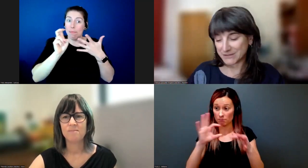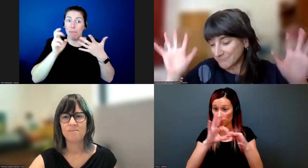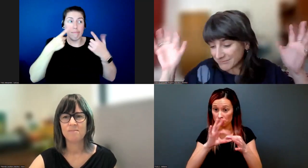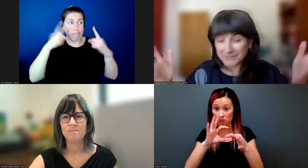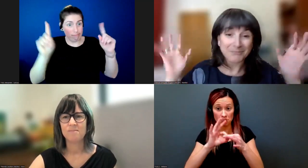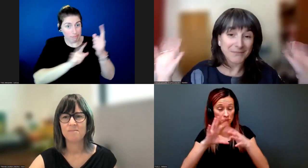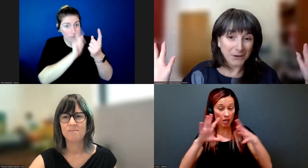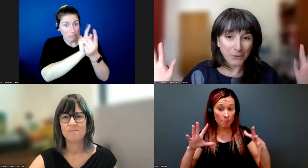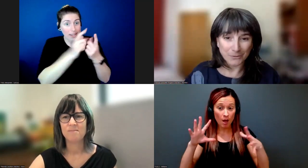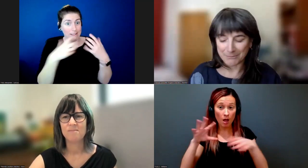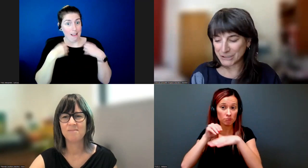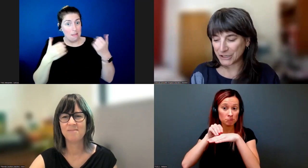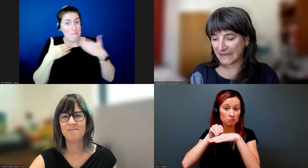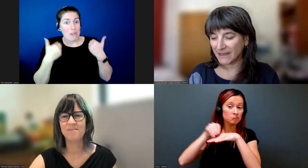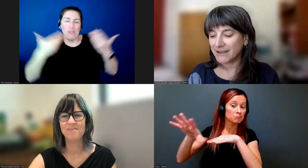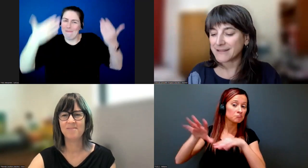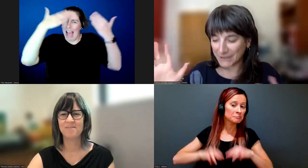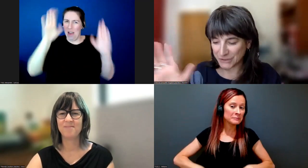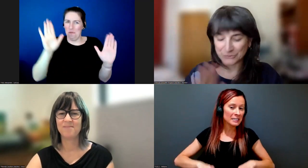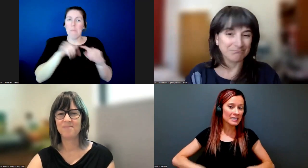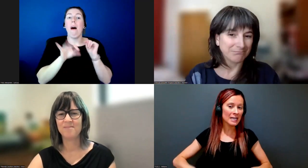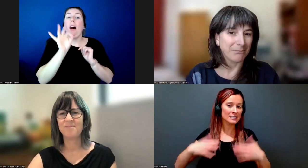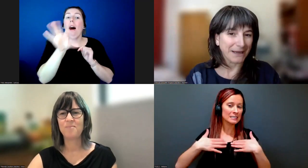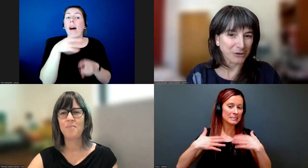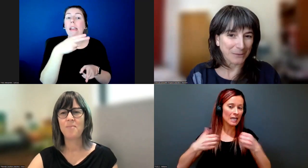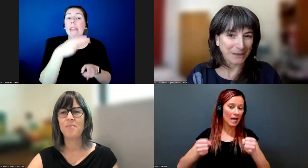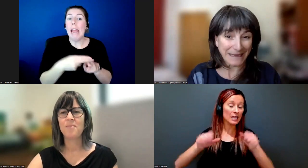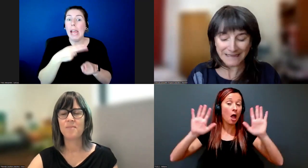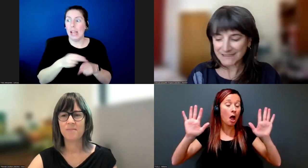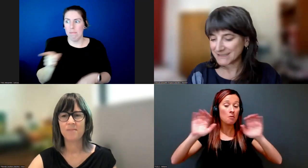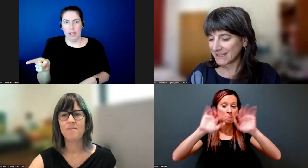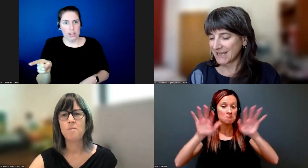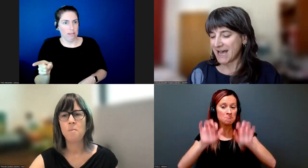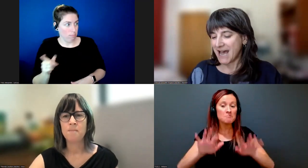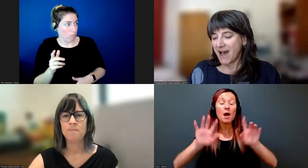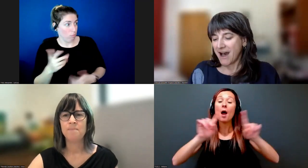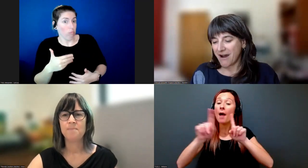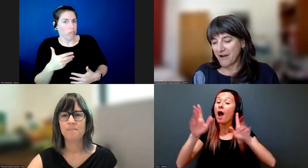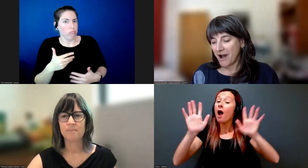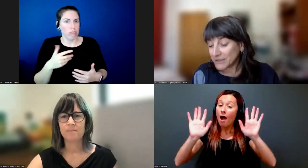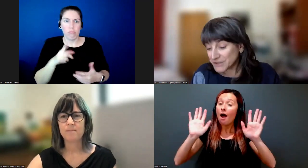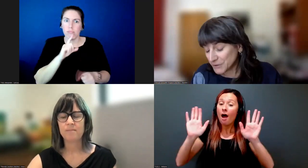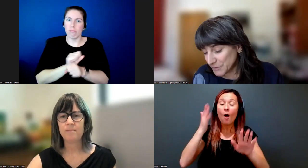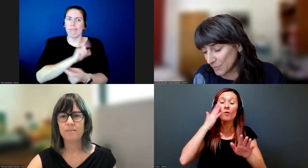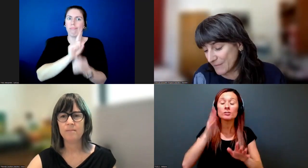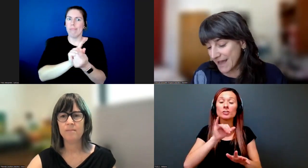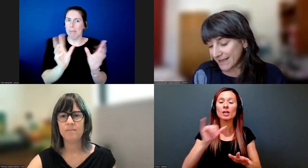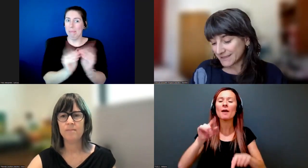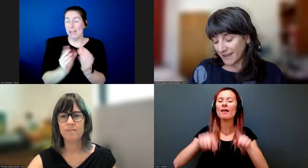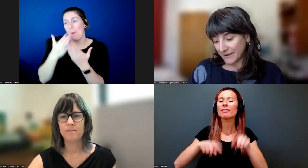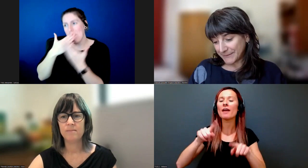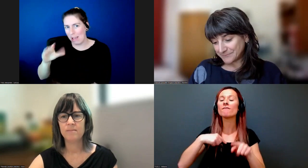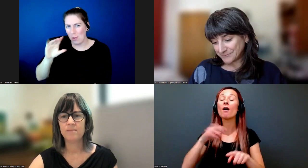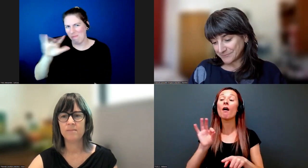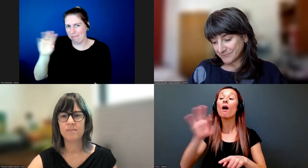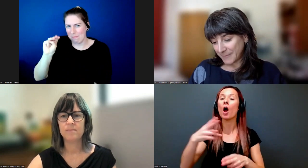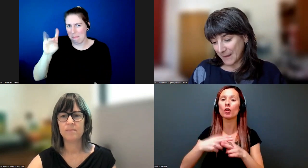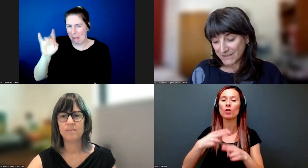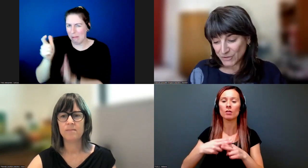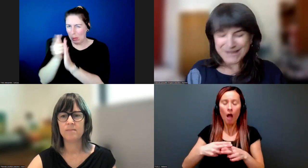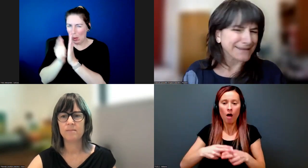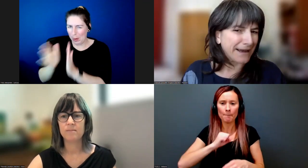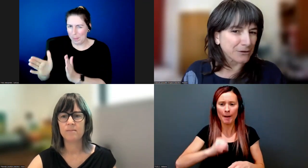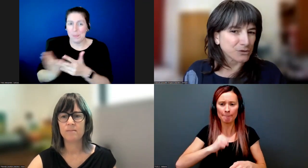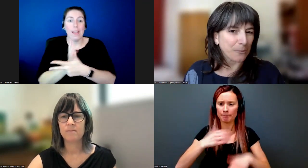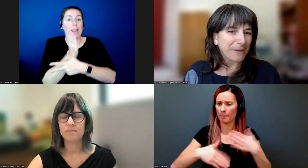just, you know, mentioning, thanks to Maître Ménard. Also, we met